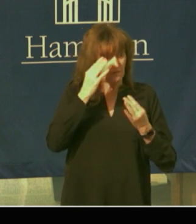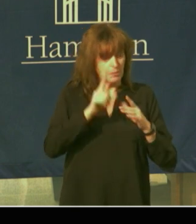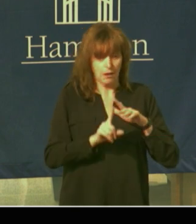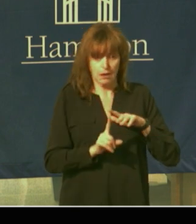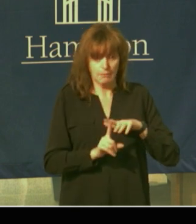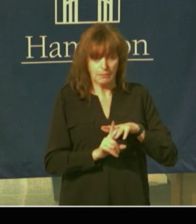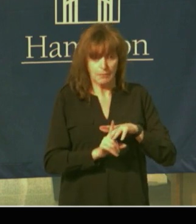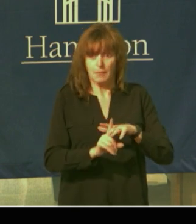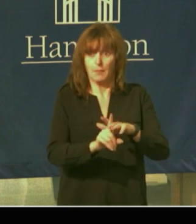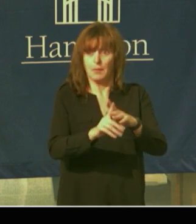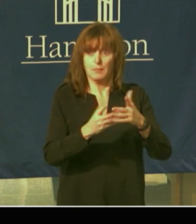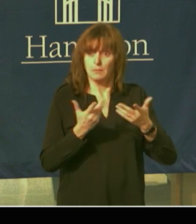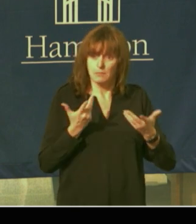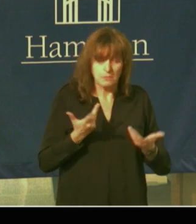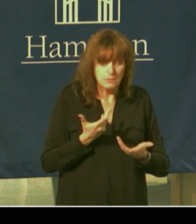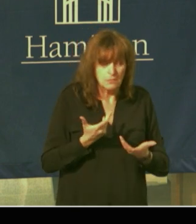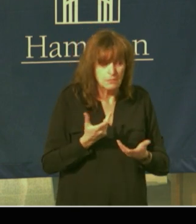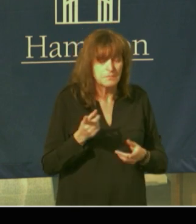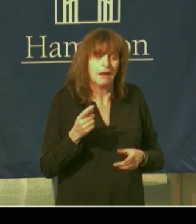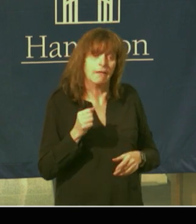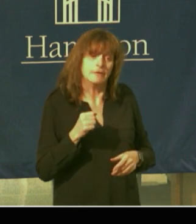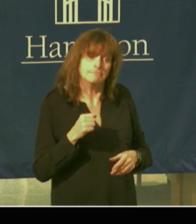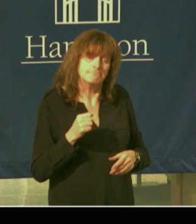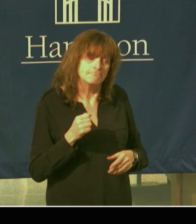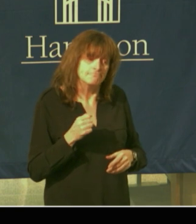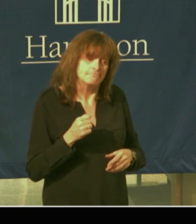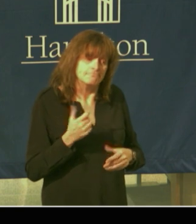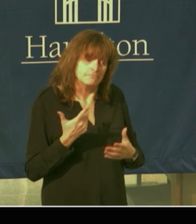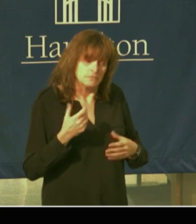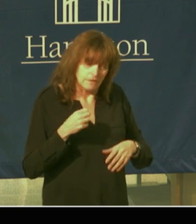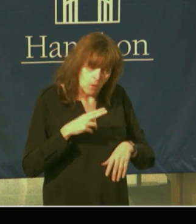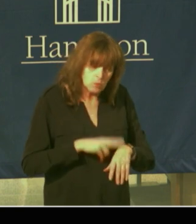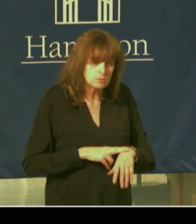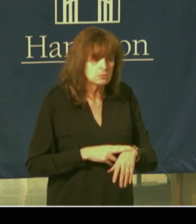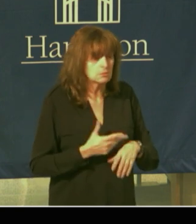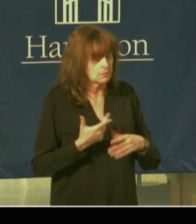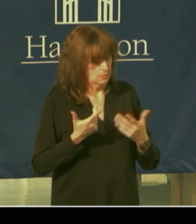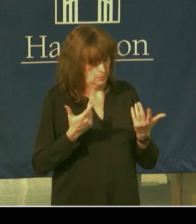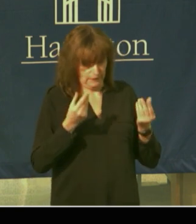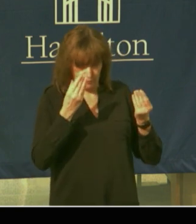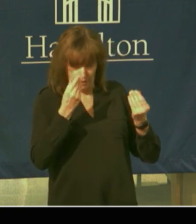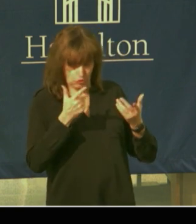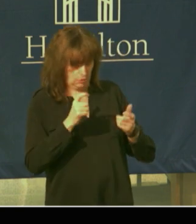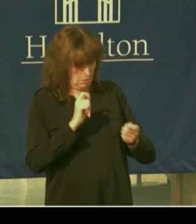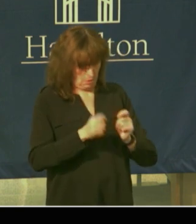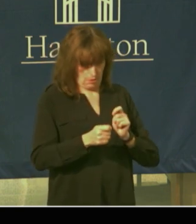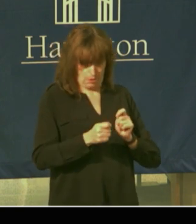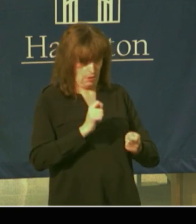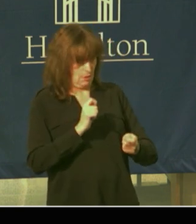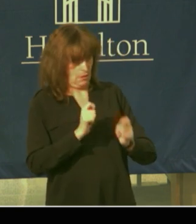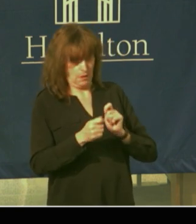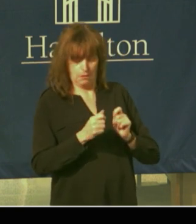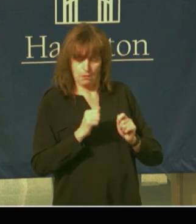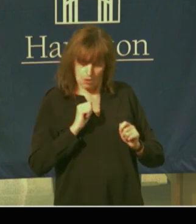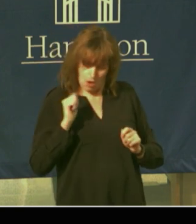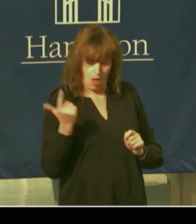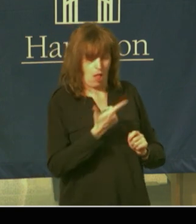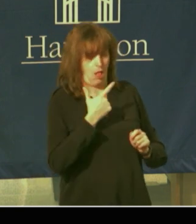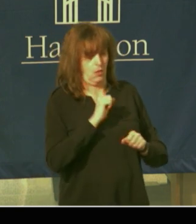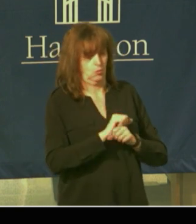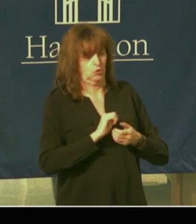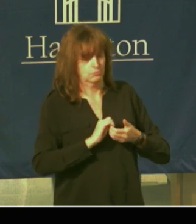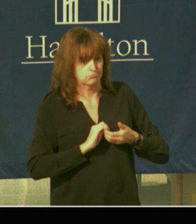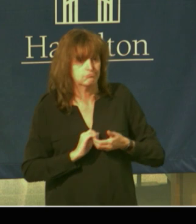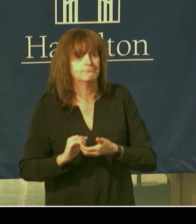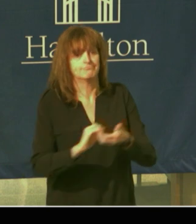evolve, the appropriate responses and commitments are being made by all levels of government. Thank you very much, Mr. Mayor. Dr. Harvey, back to you,